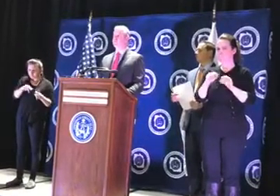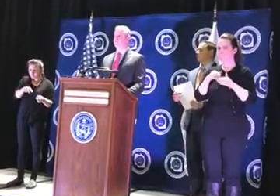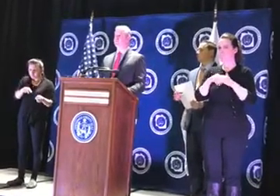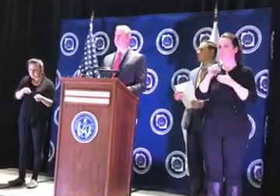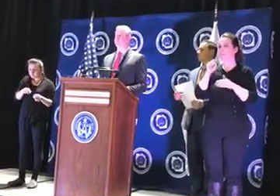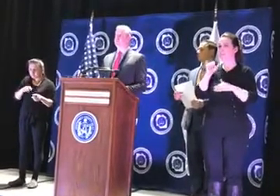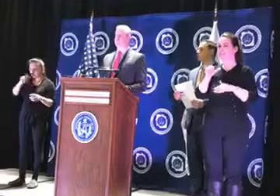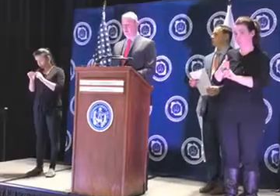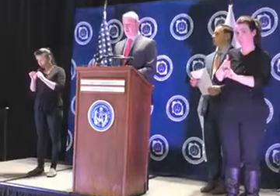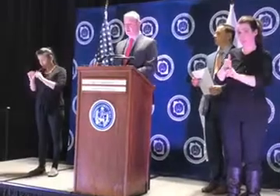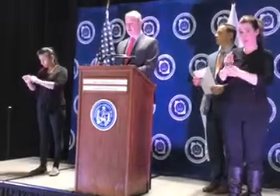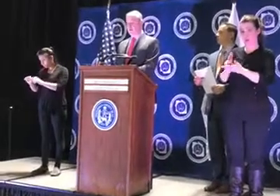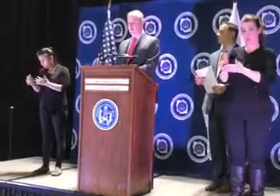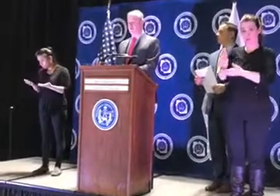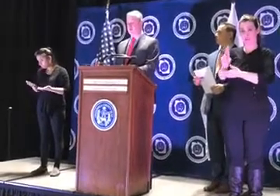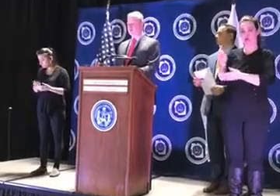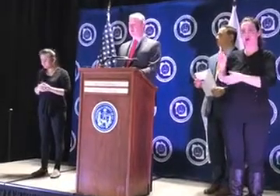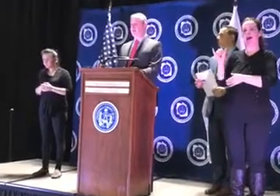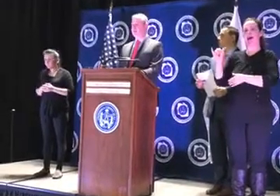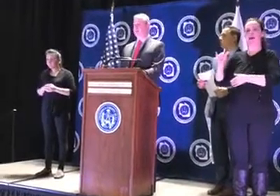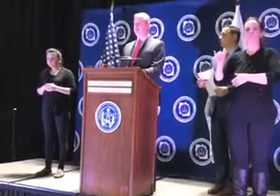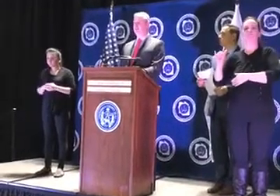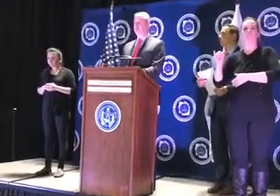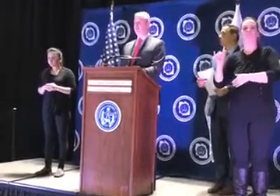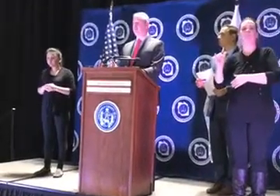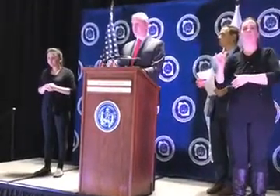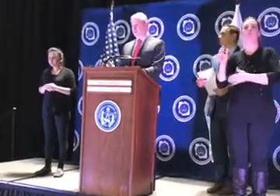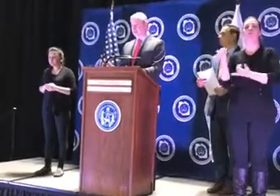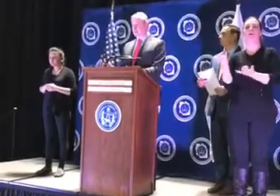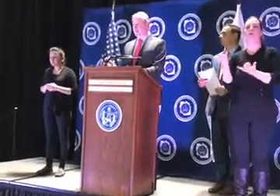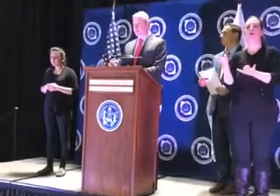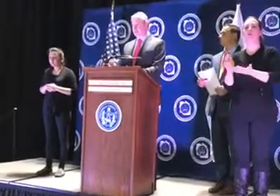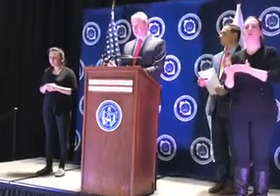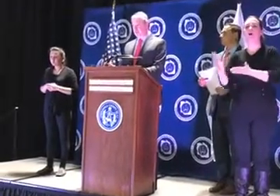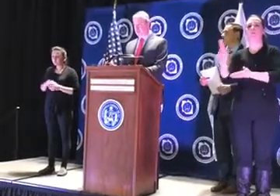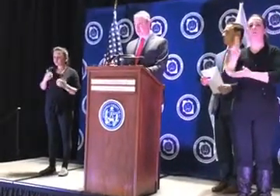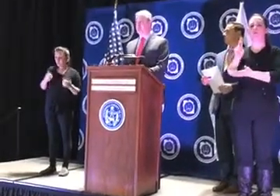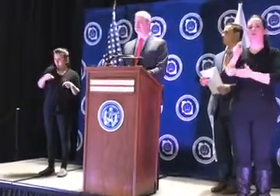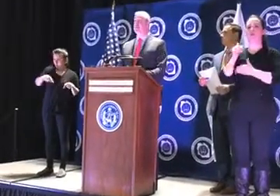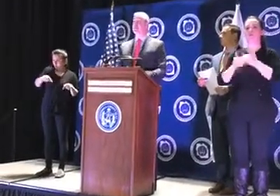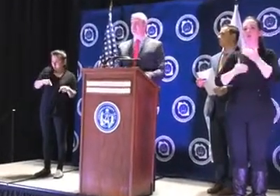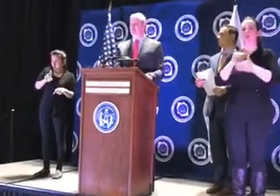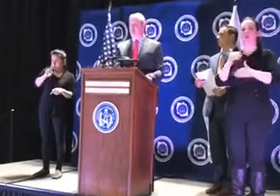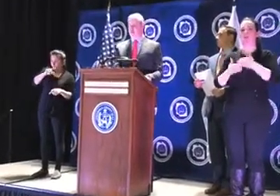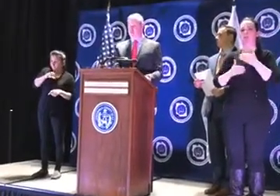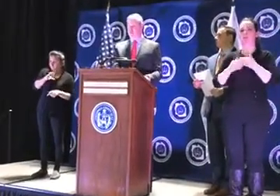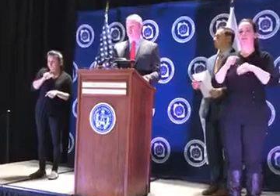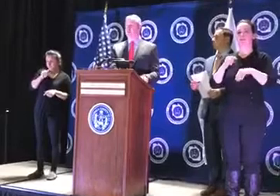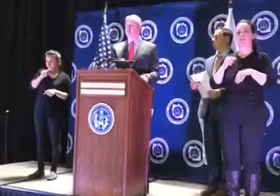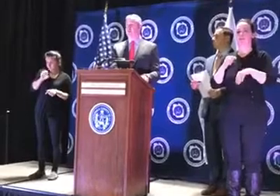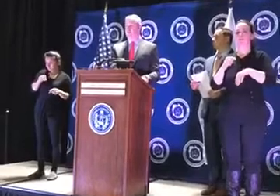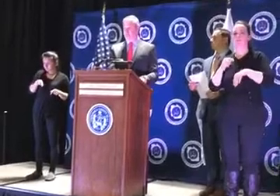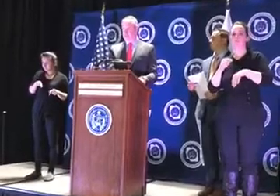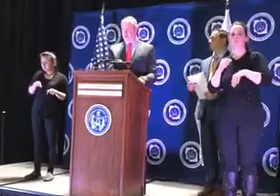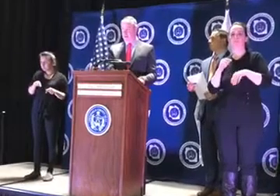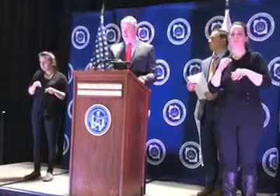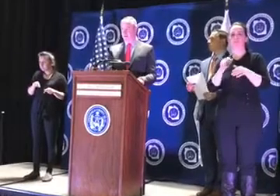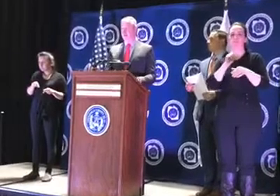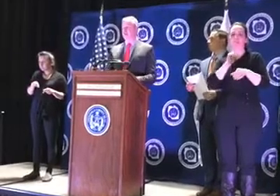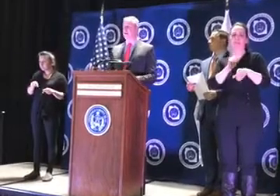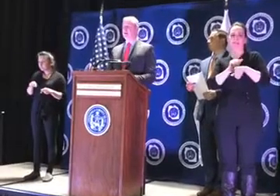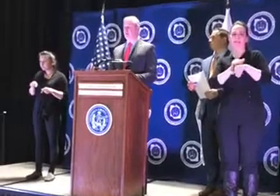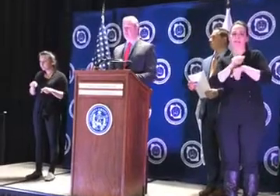calling from there positive. So right now, Upstate is actively processing samples to send to Wadsworth to get the